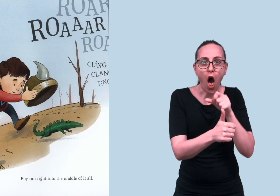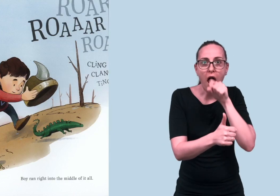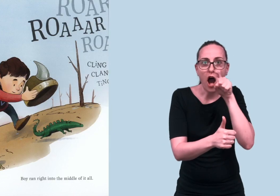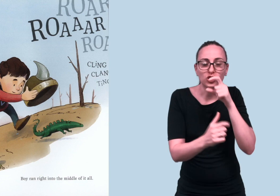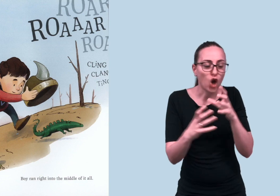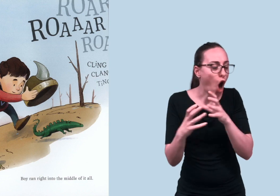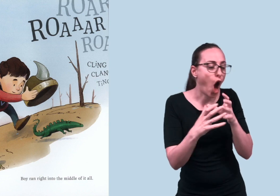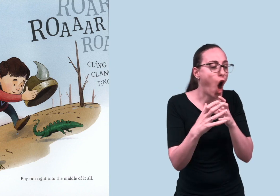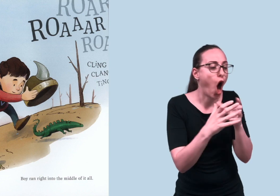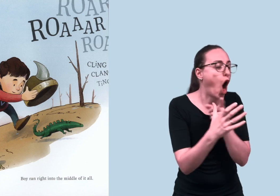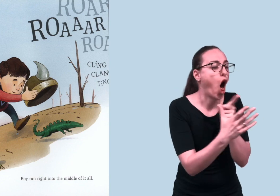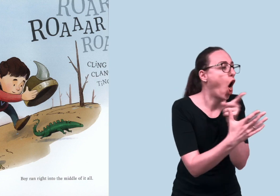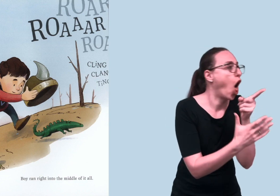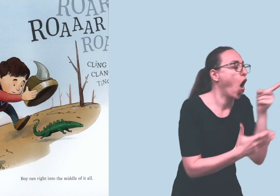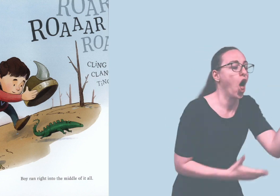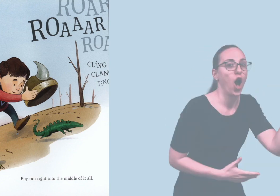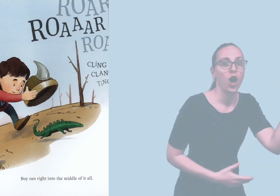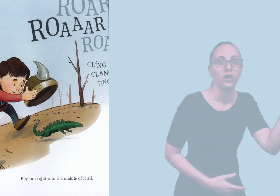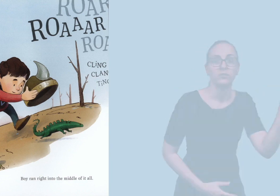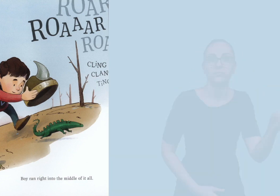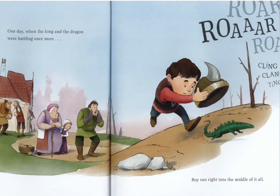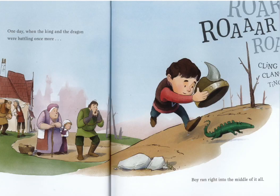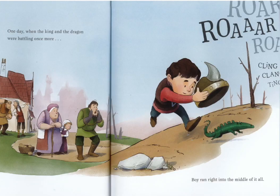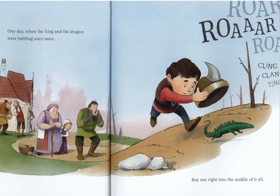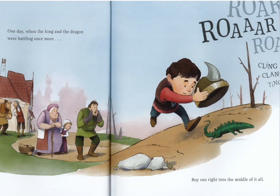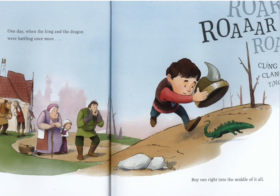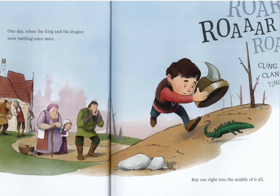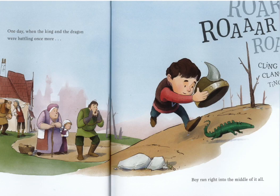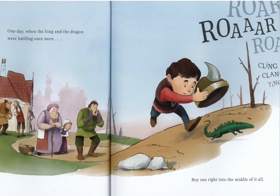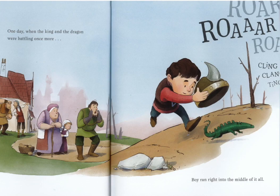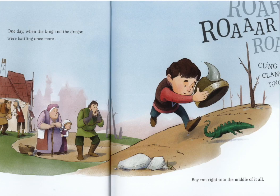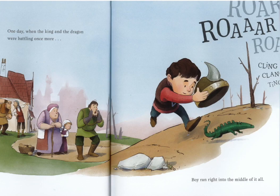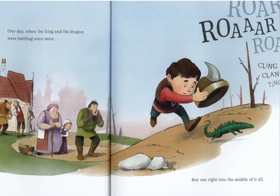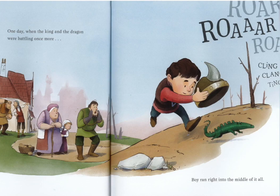Boy ran into the middle of it all.